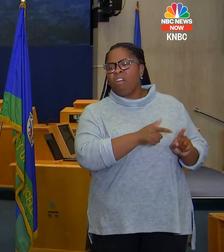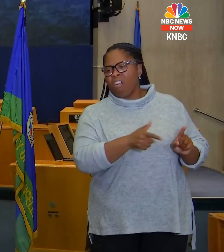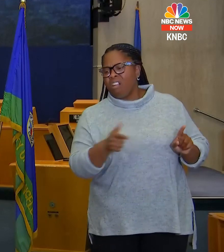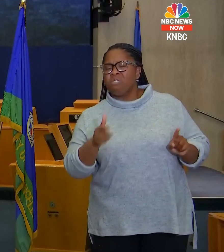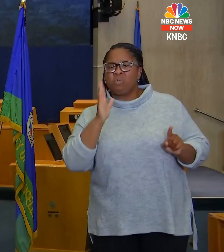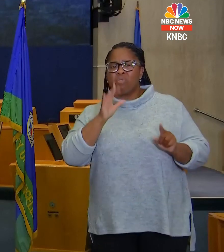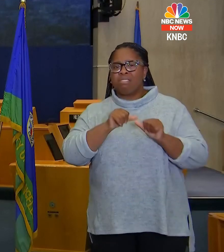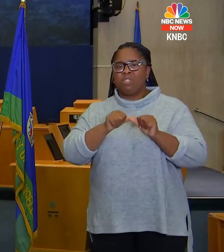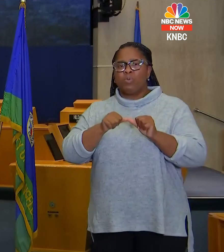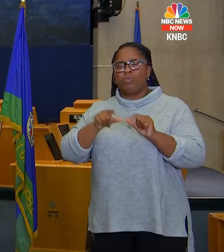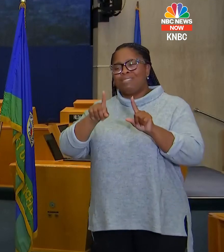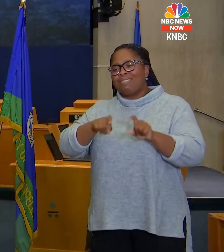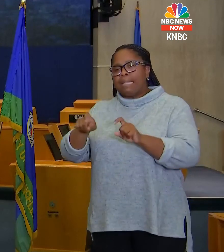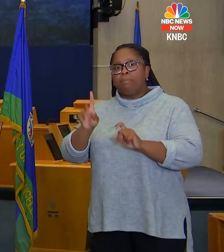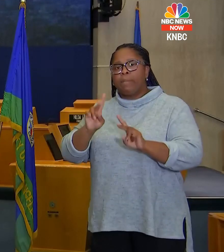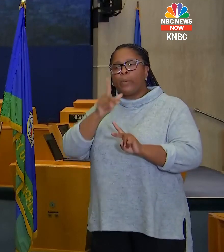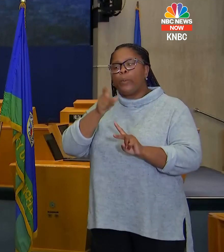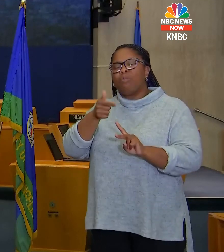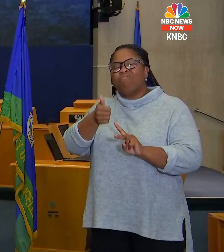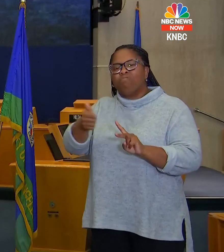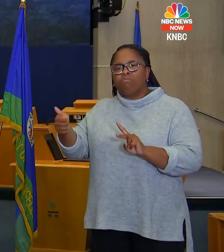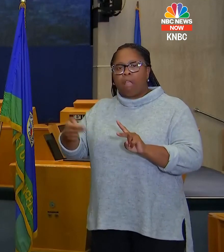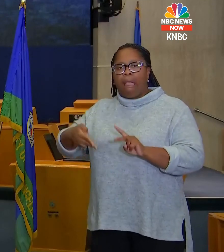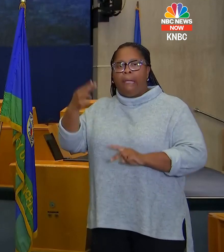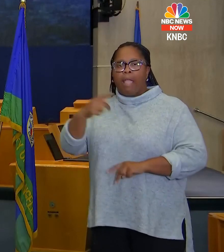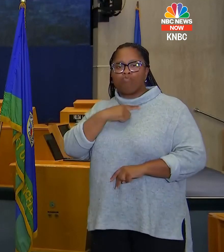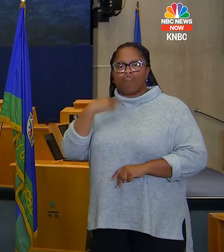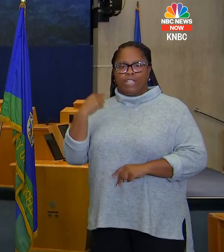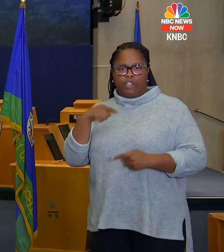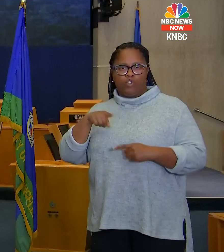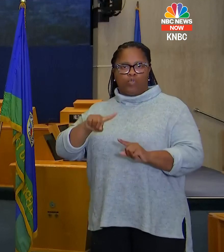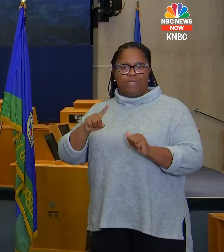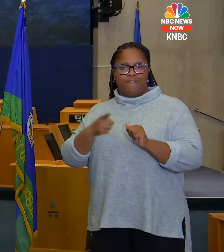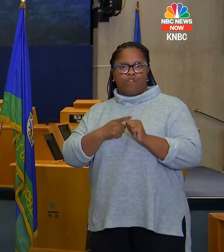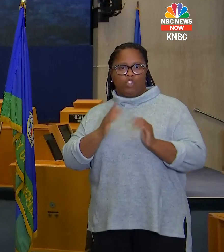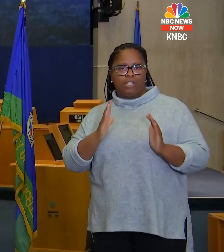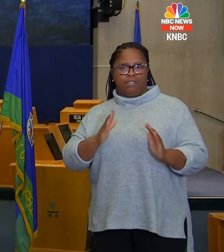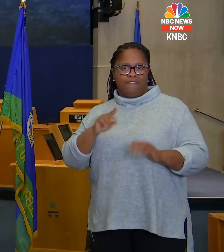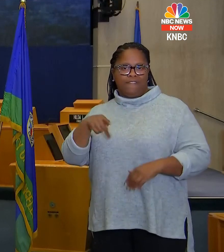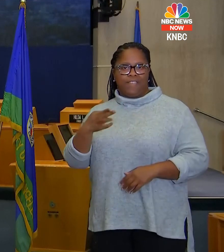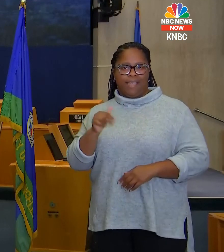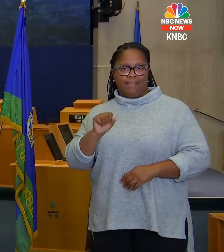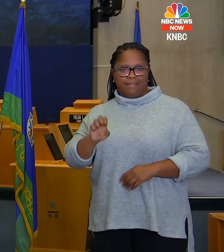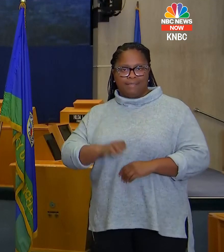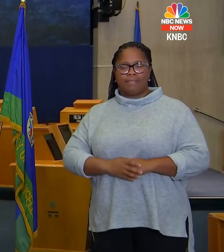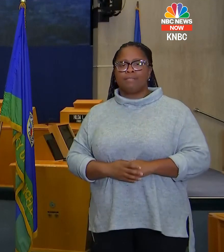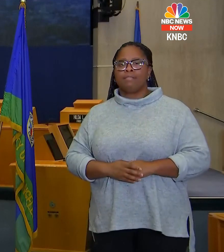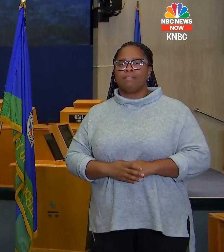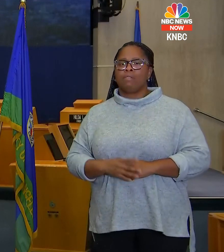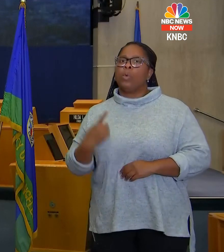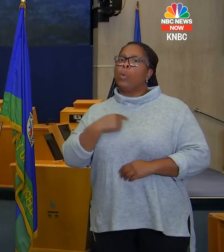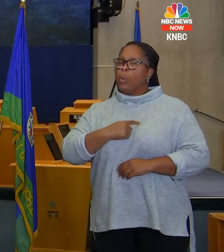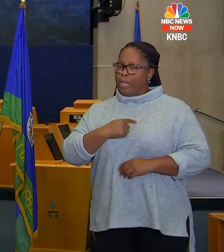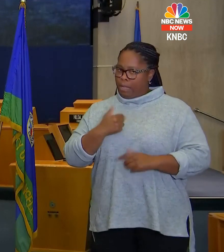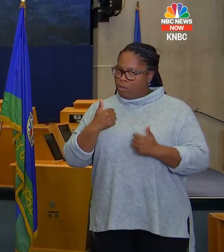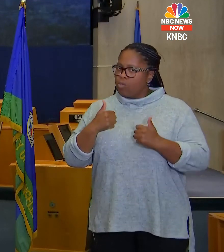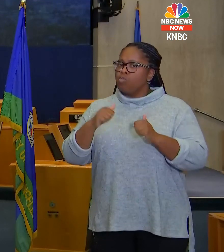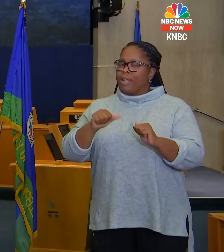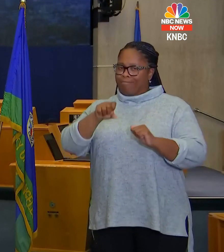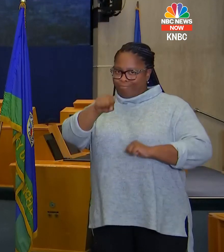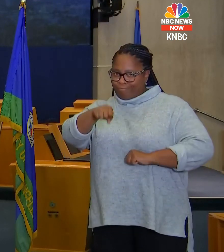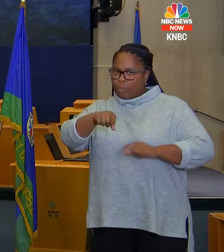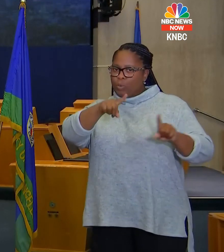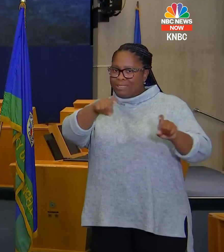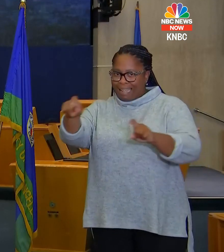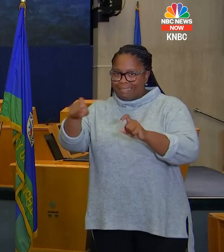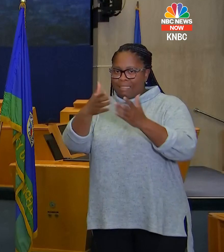high-risk individuals during our first phase. I also want to address our immediate efforts to test the public. Our public